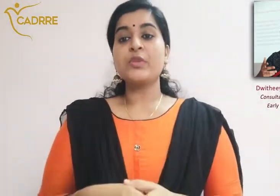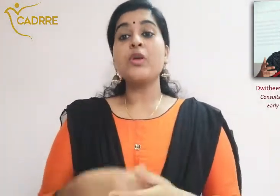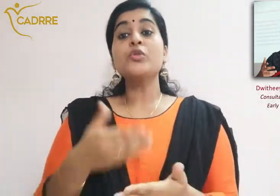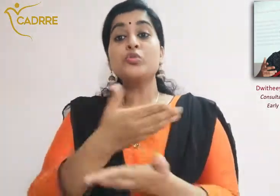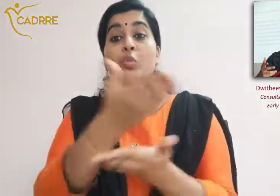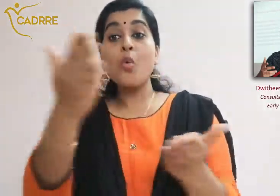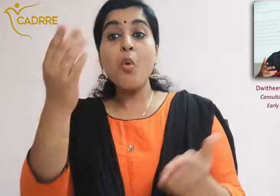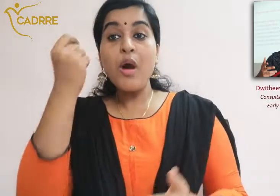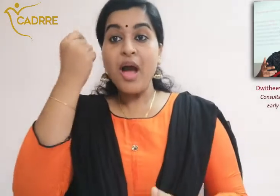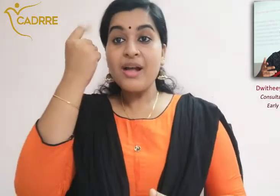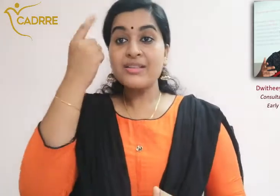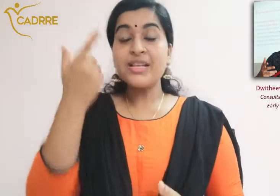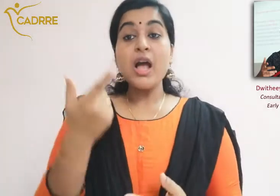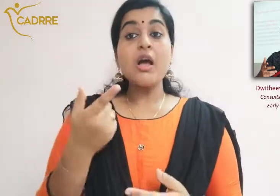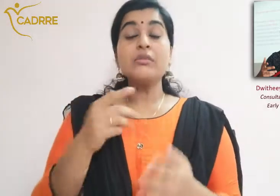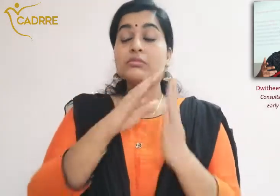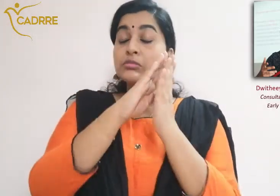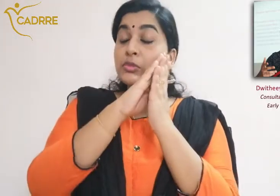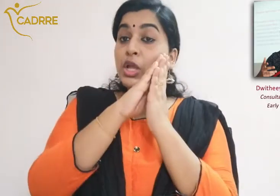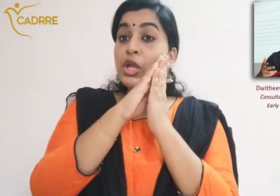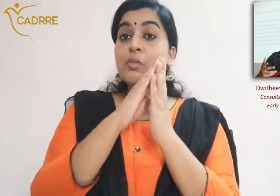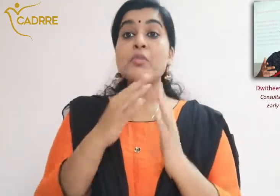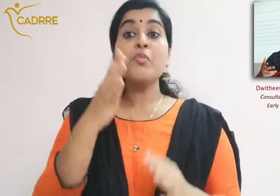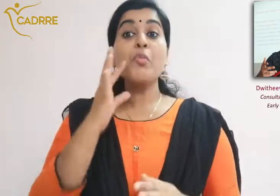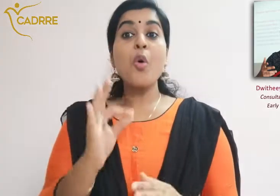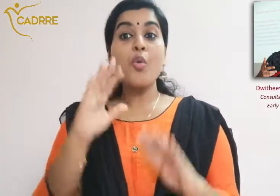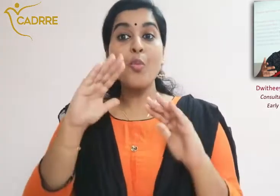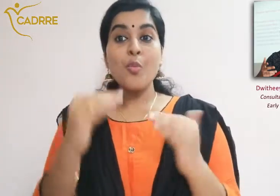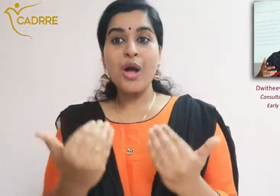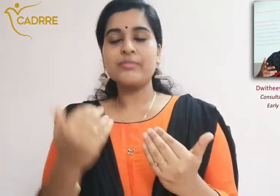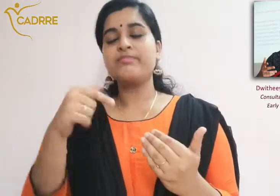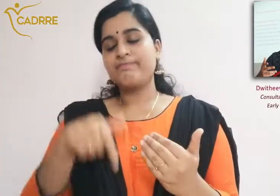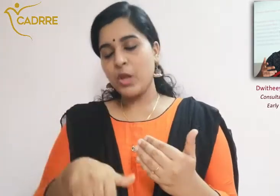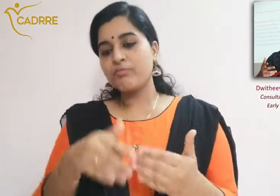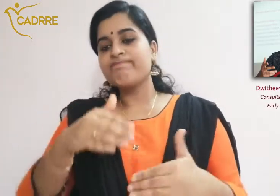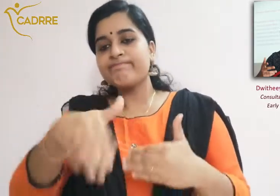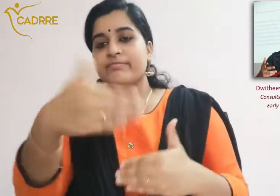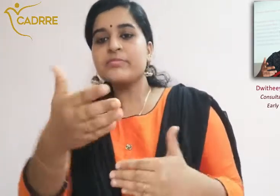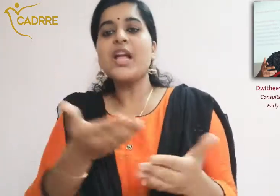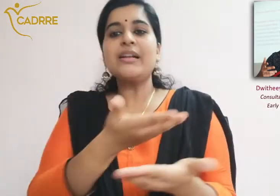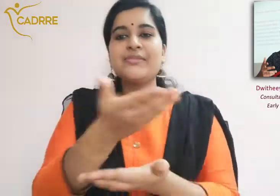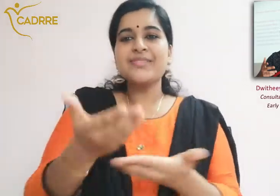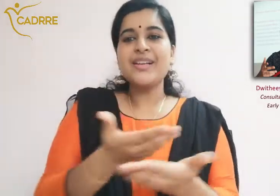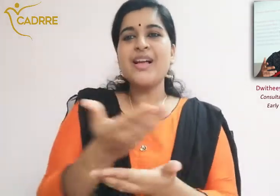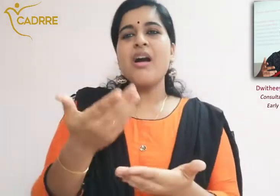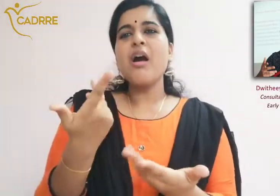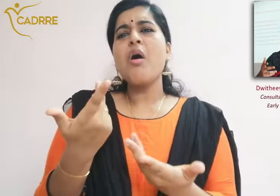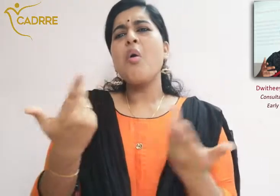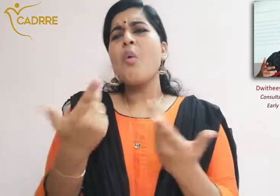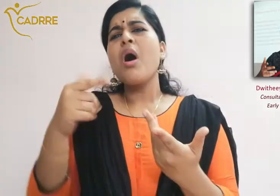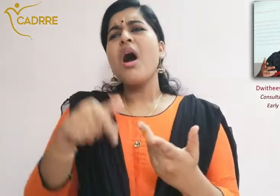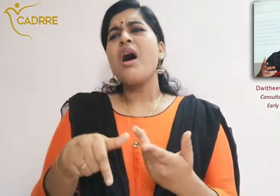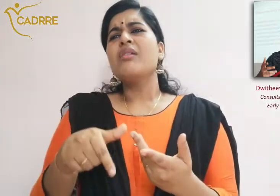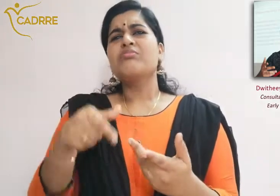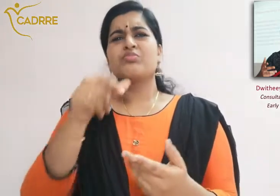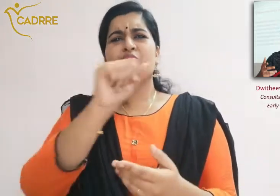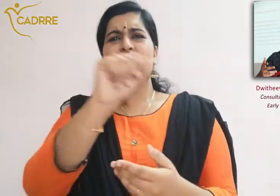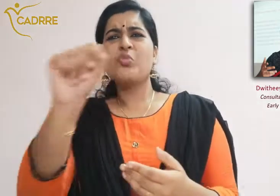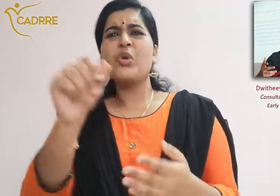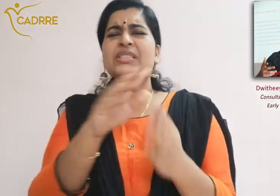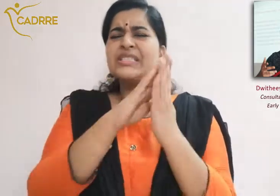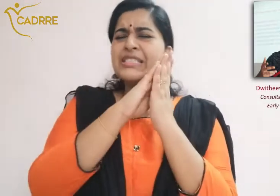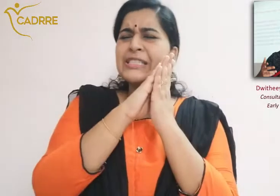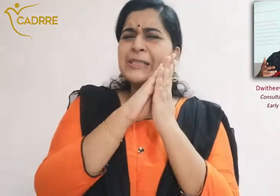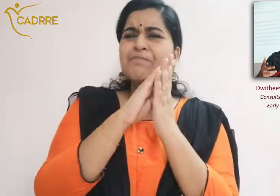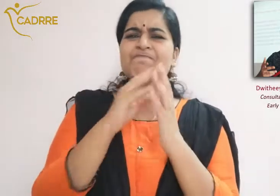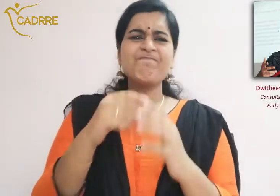have understood the importance of talking about sleep. Now, let us discuss a few things regarding what could affect